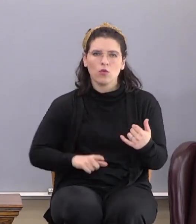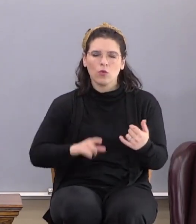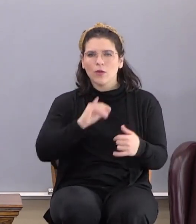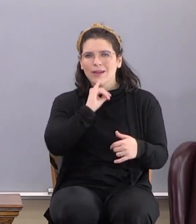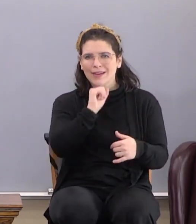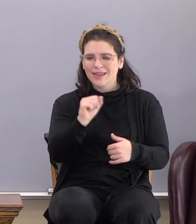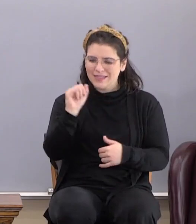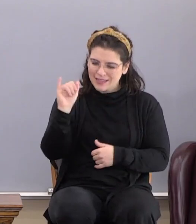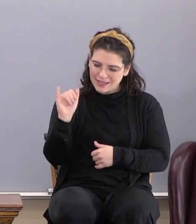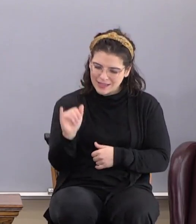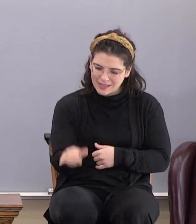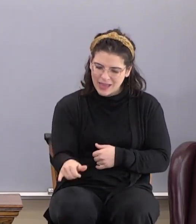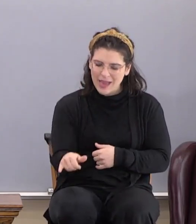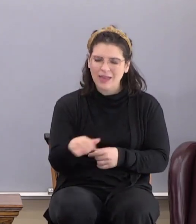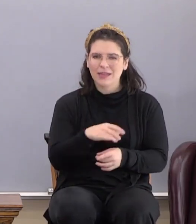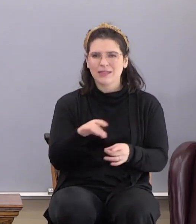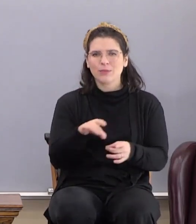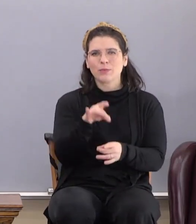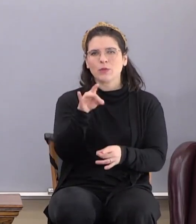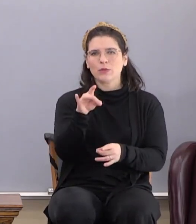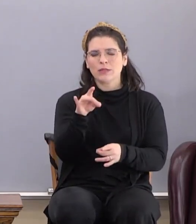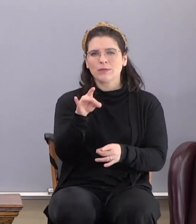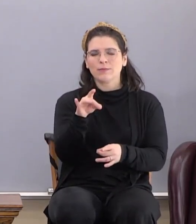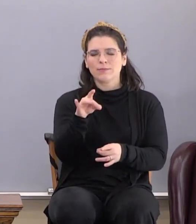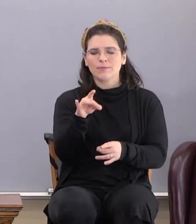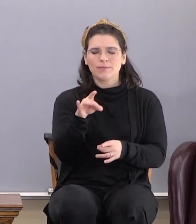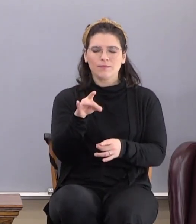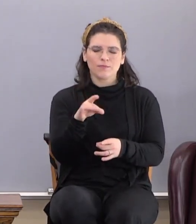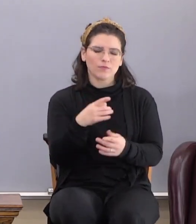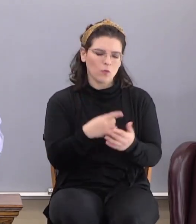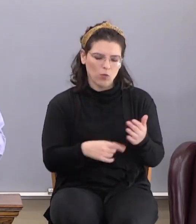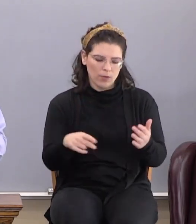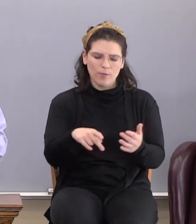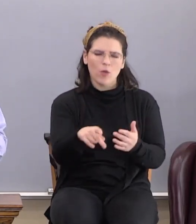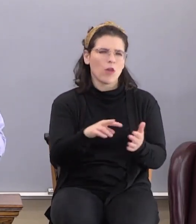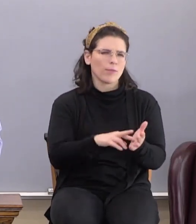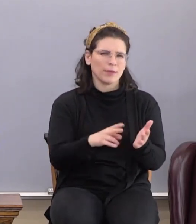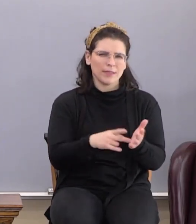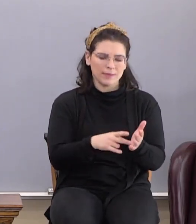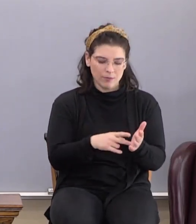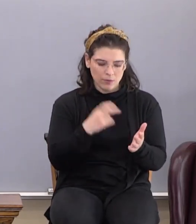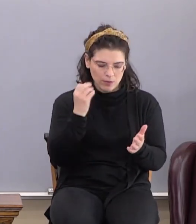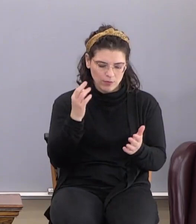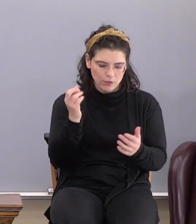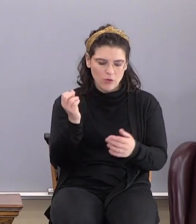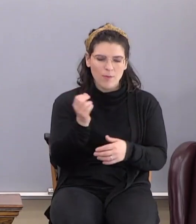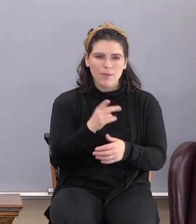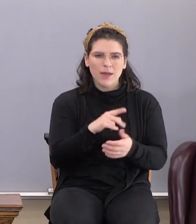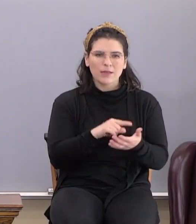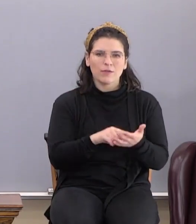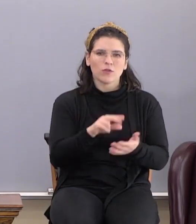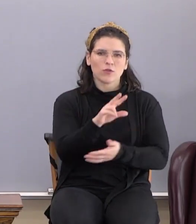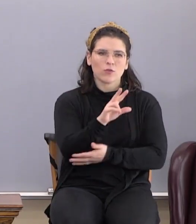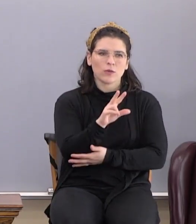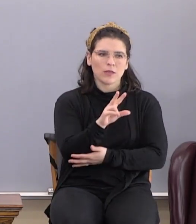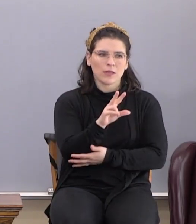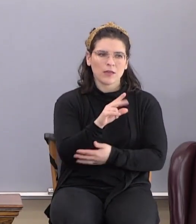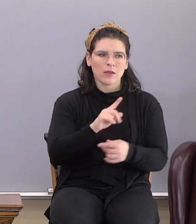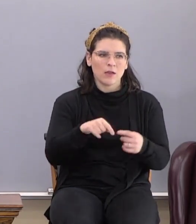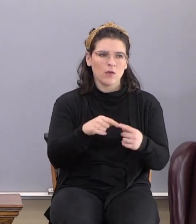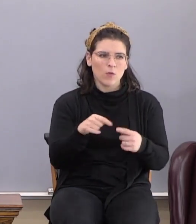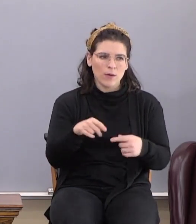is that Spirit. Well, what's Paul talking about? Well, if we glance back to verse 3, when